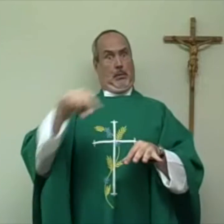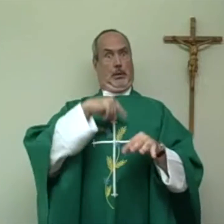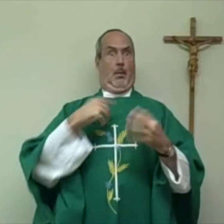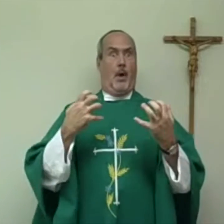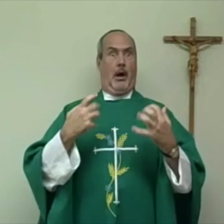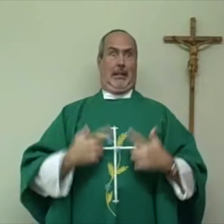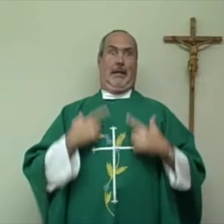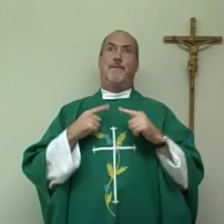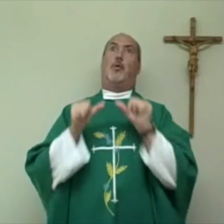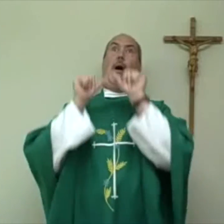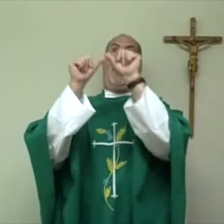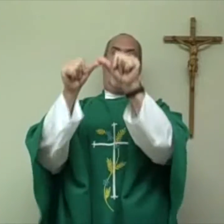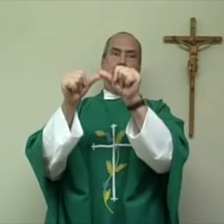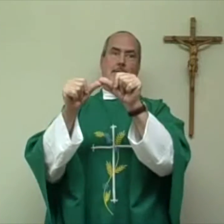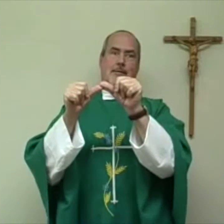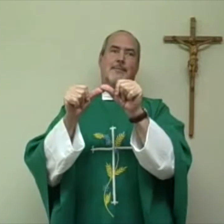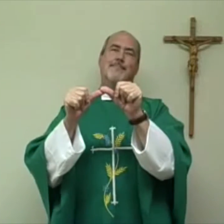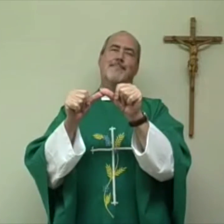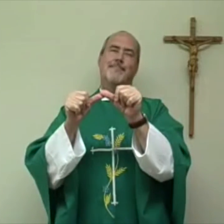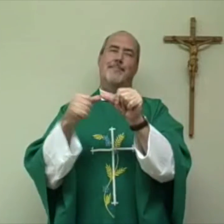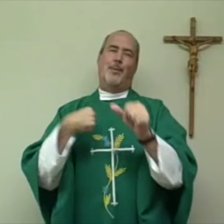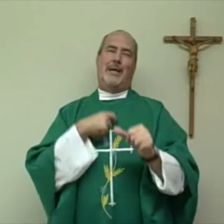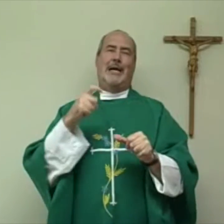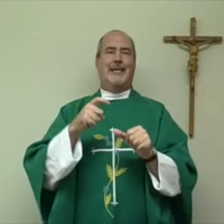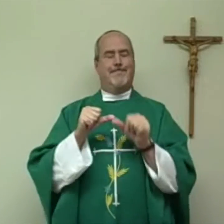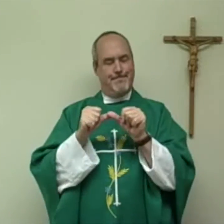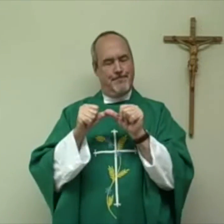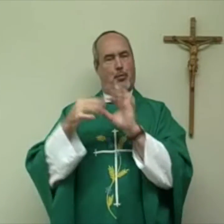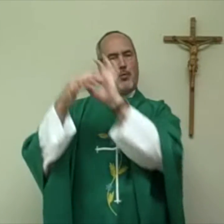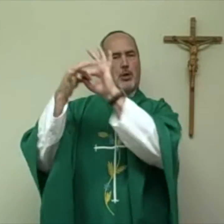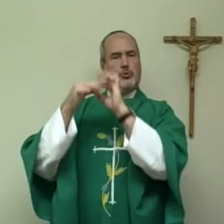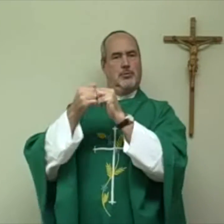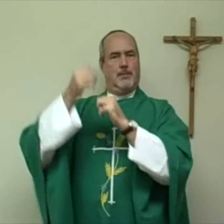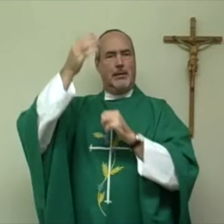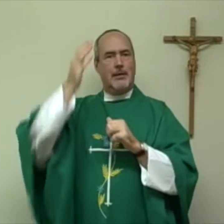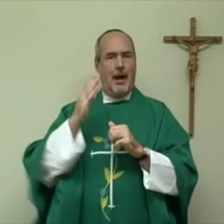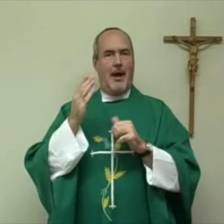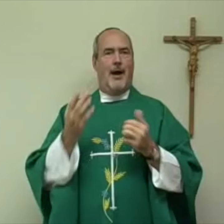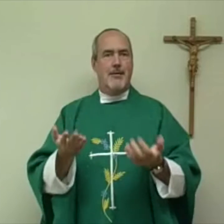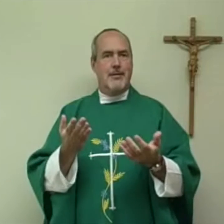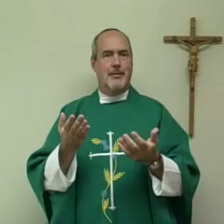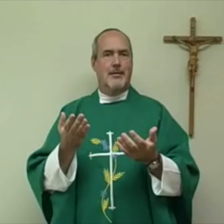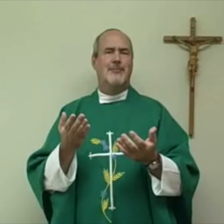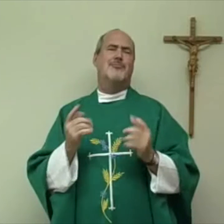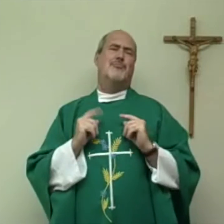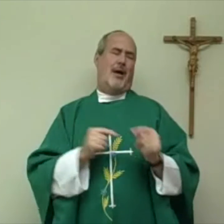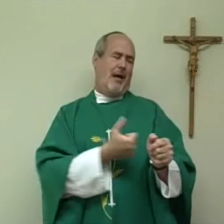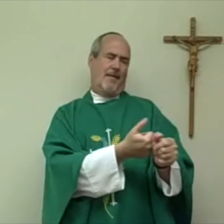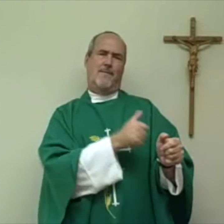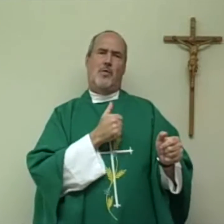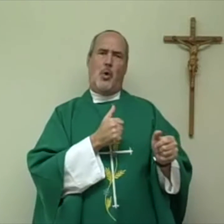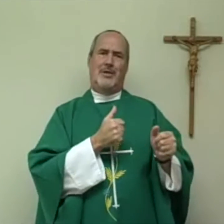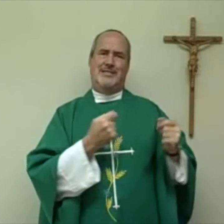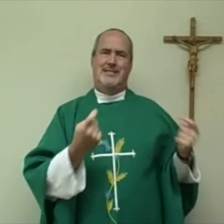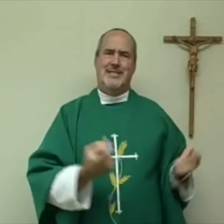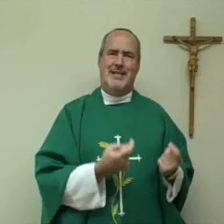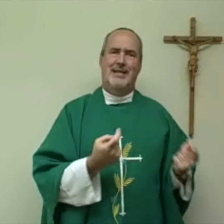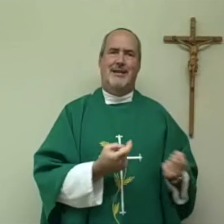So it's important that if we want to live forever, that we need to have a relationship with God. We need to try